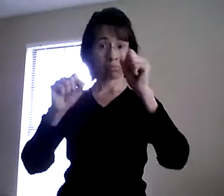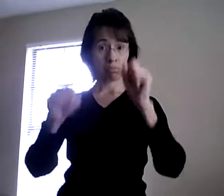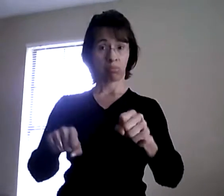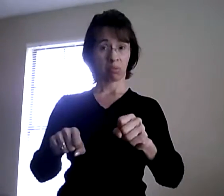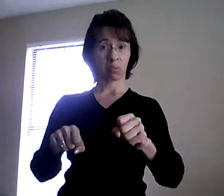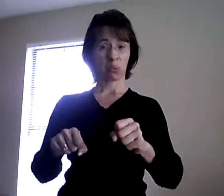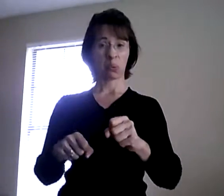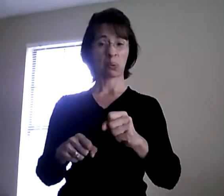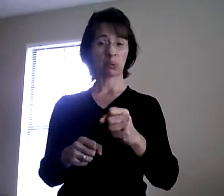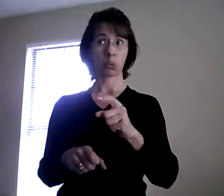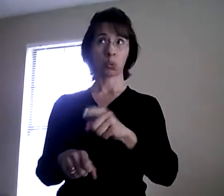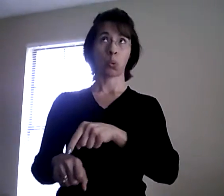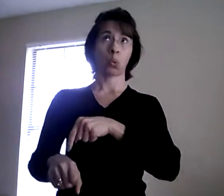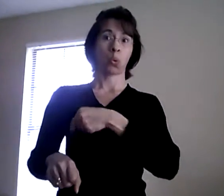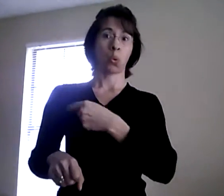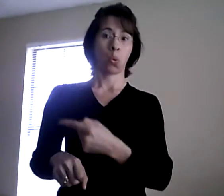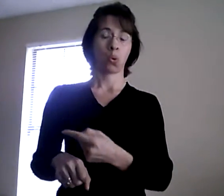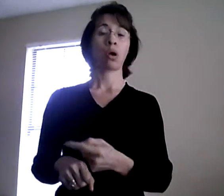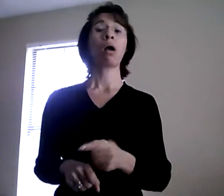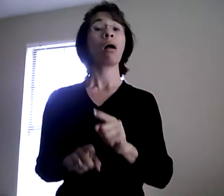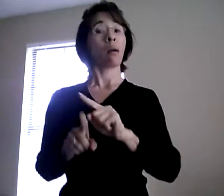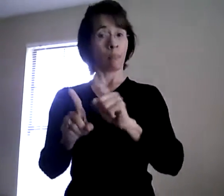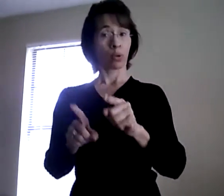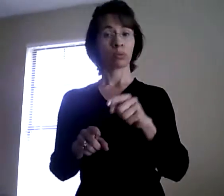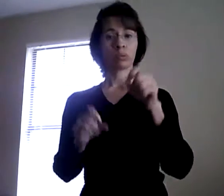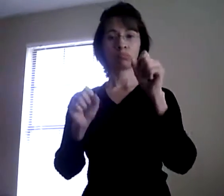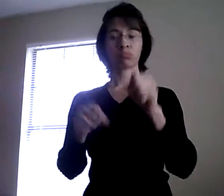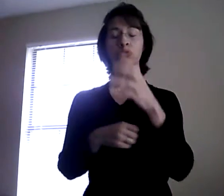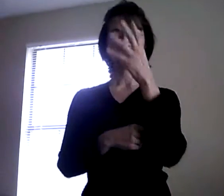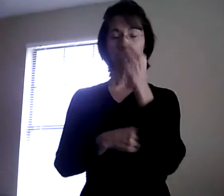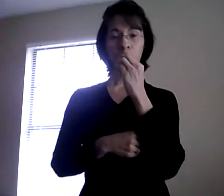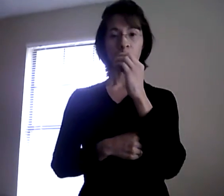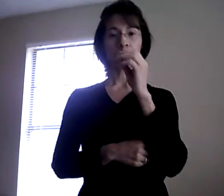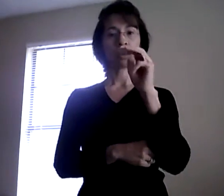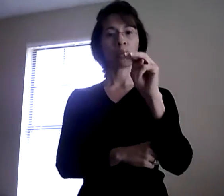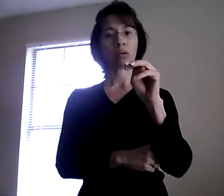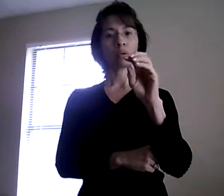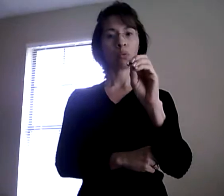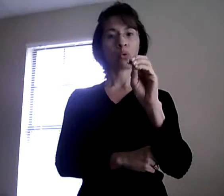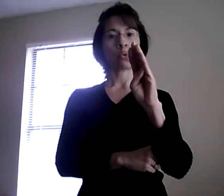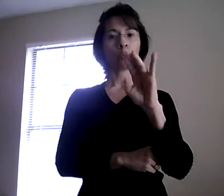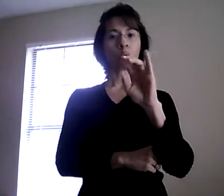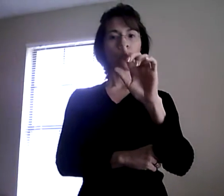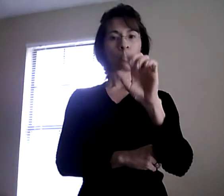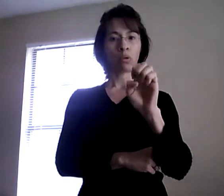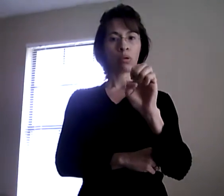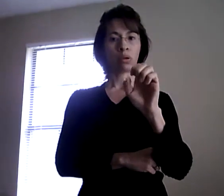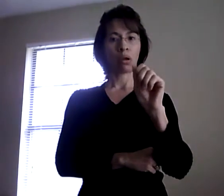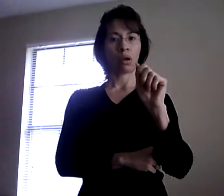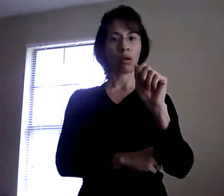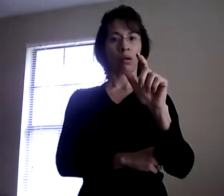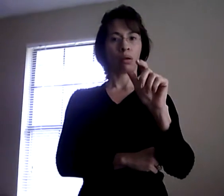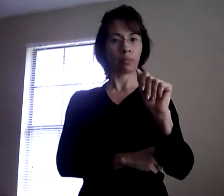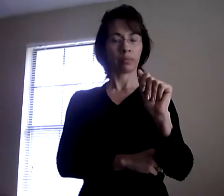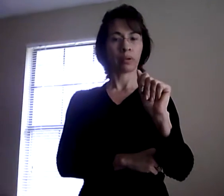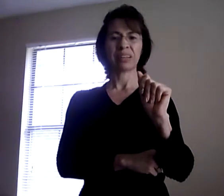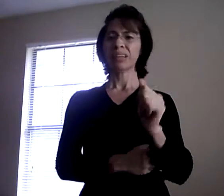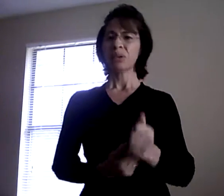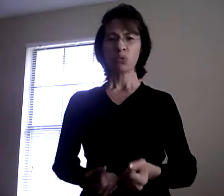stay like in Mobile, has a lot of things you can do there. The other place is New Orleans. That's